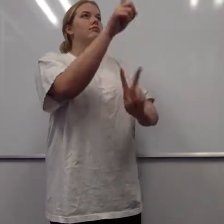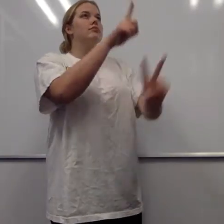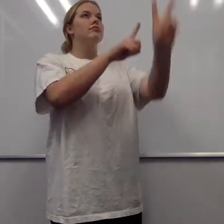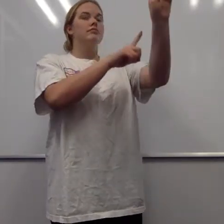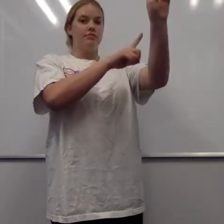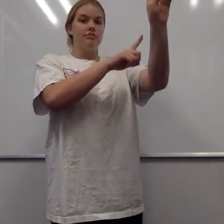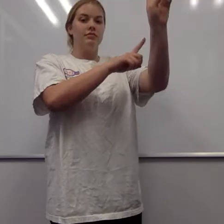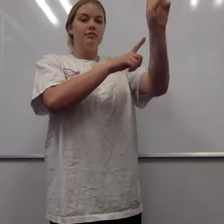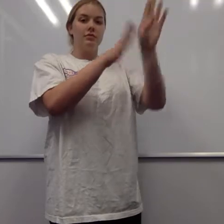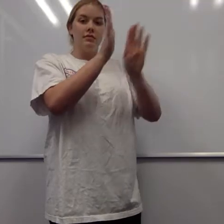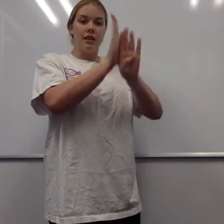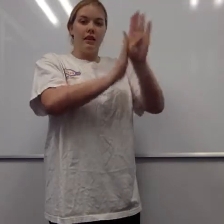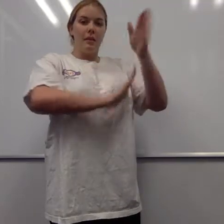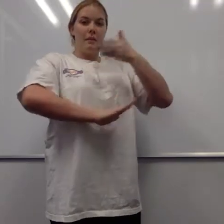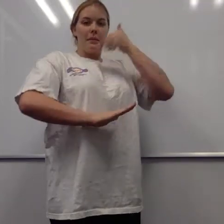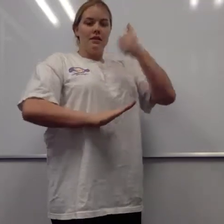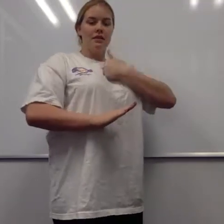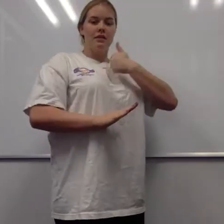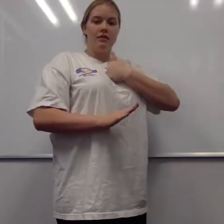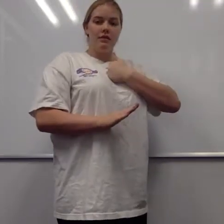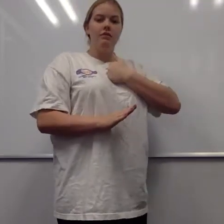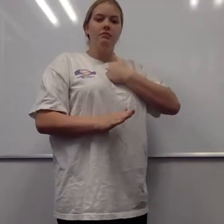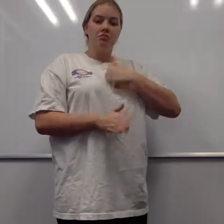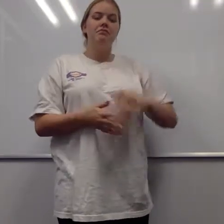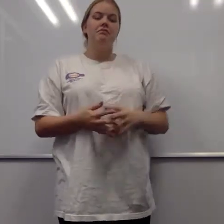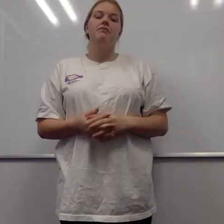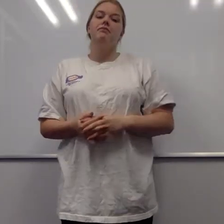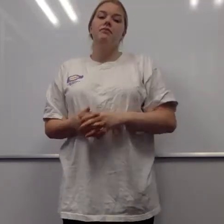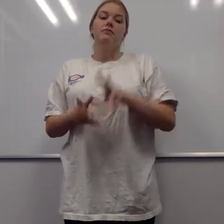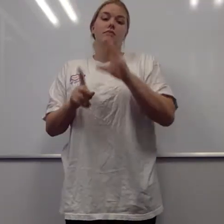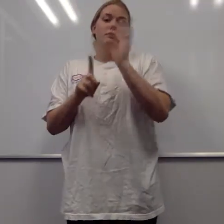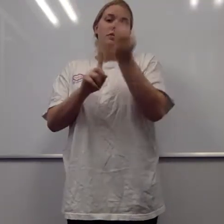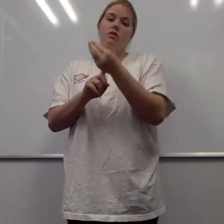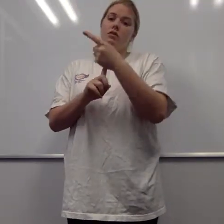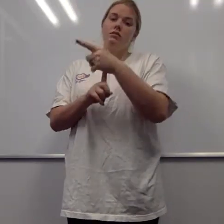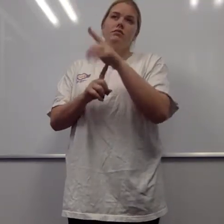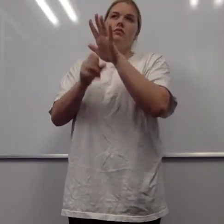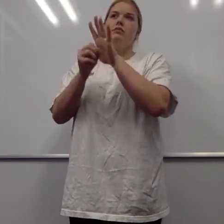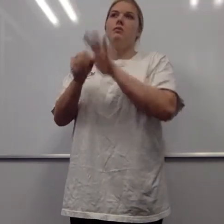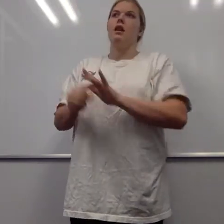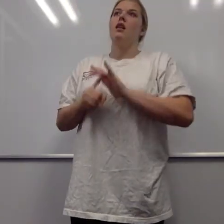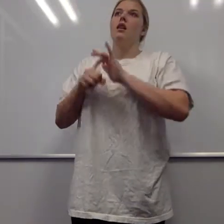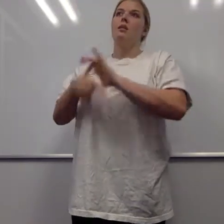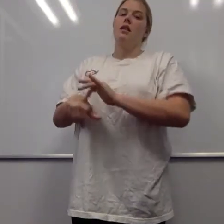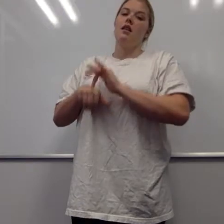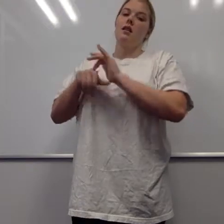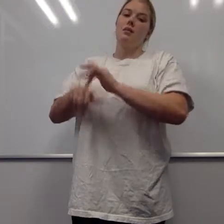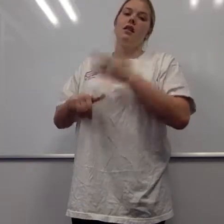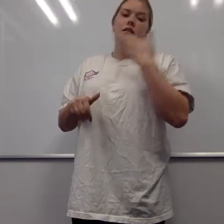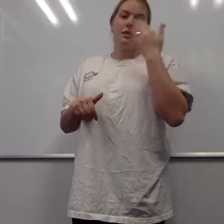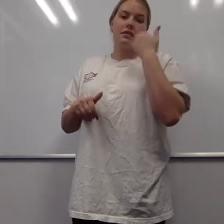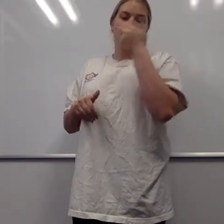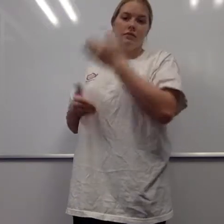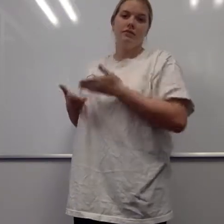the best within you. Our culture is obsessed with happiness, but I came to see that seeking meaning is the